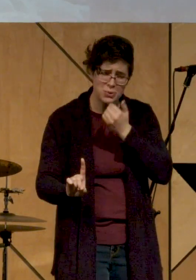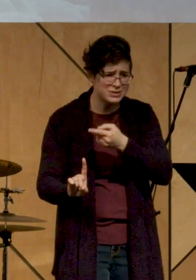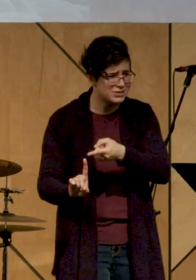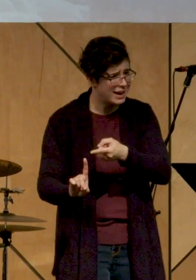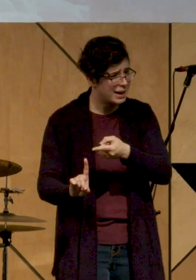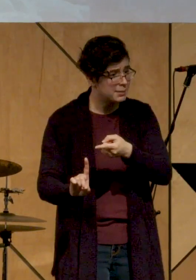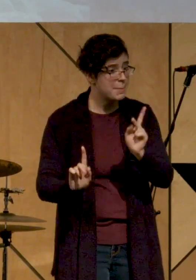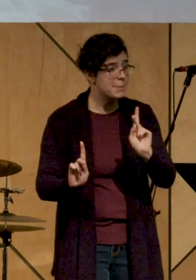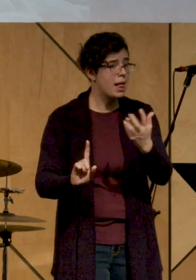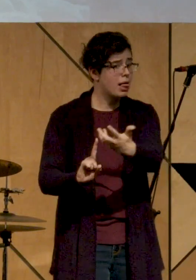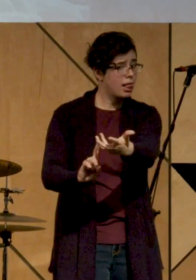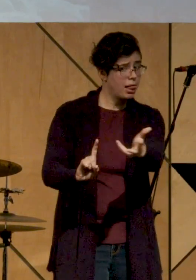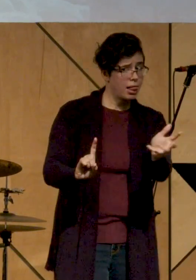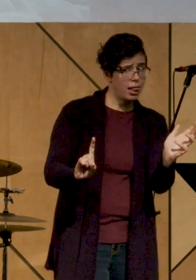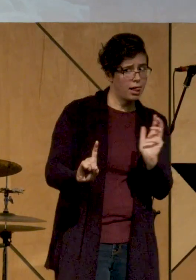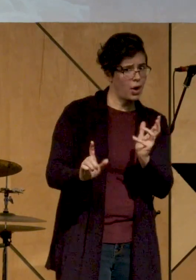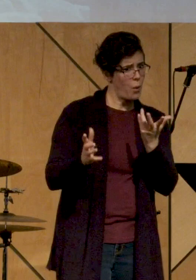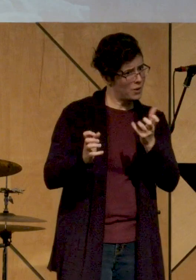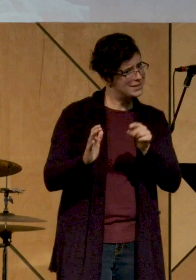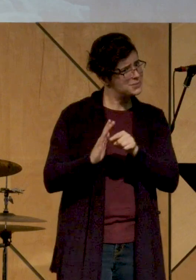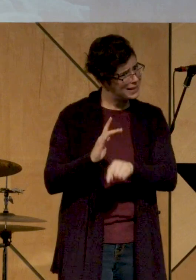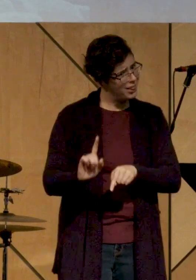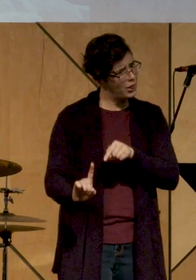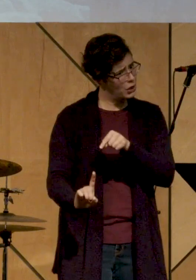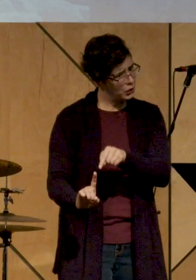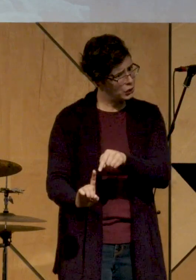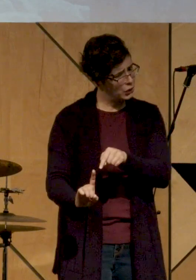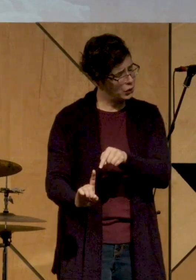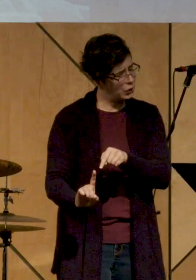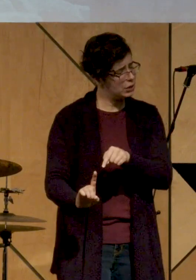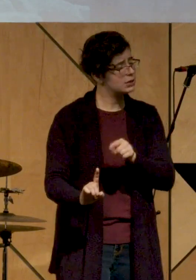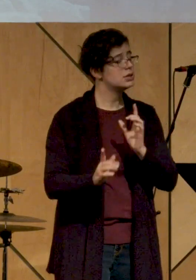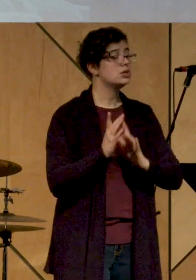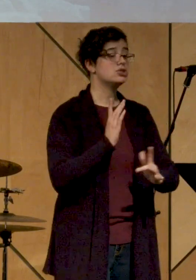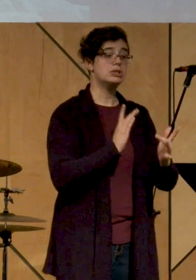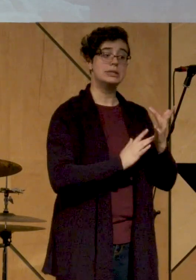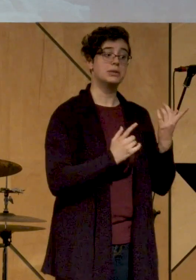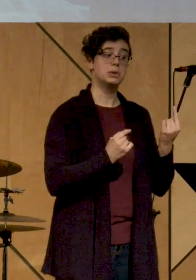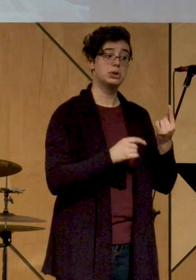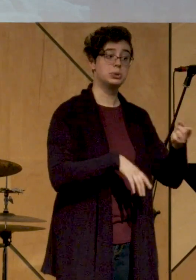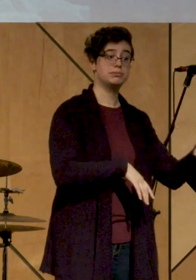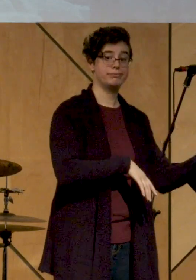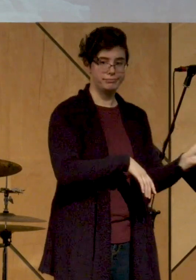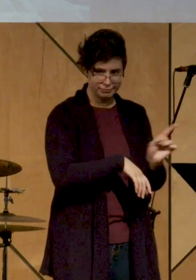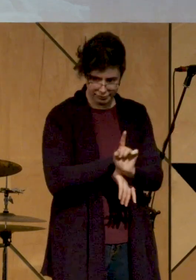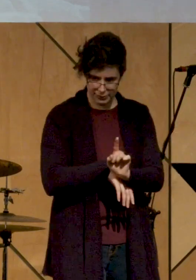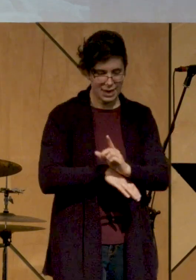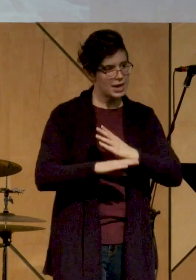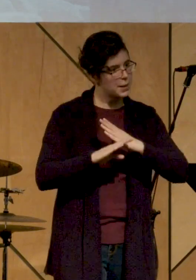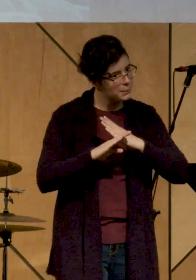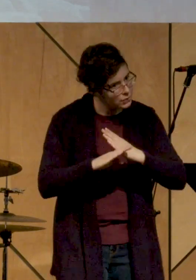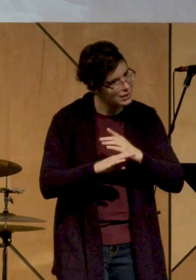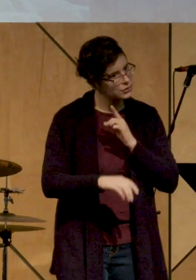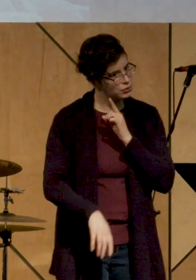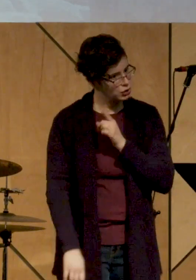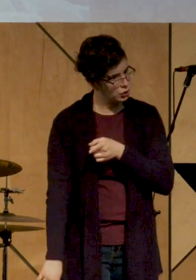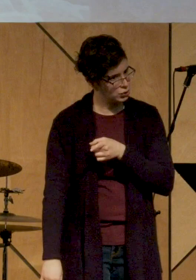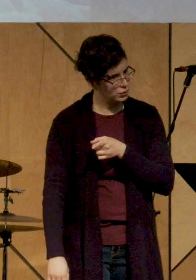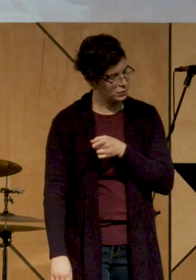and sentenced to death. Jesus first steps in and protects her. And